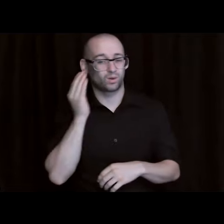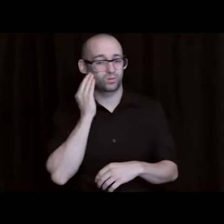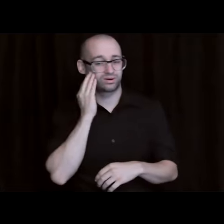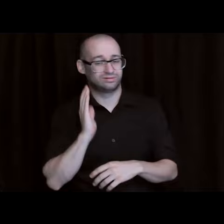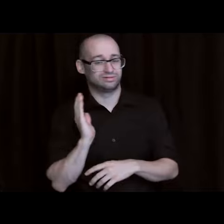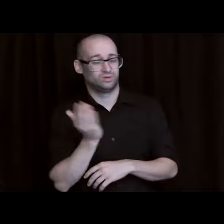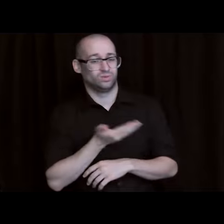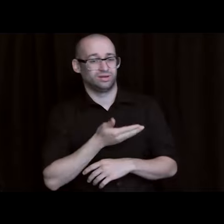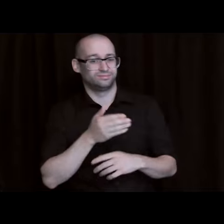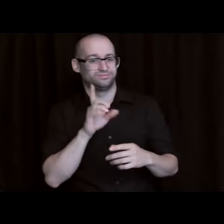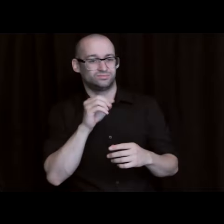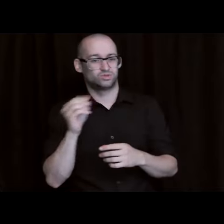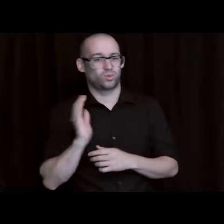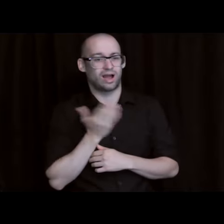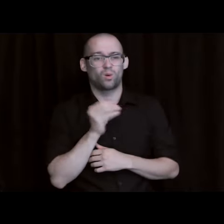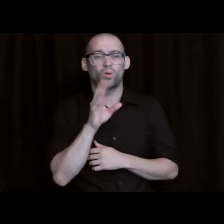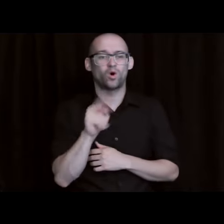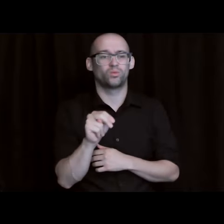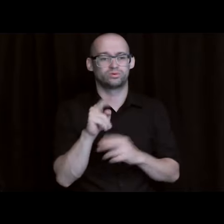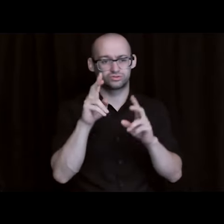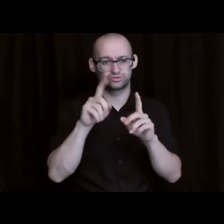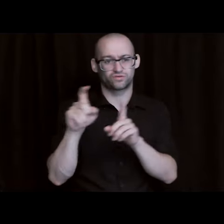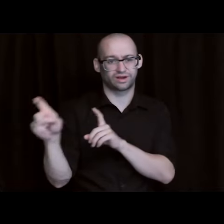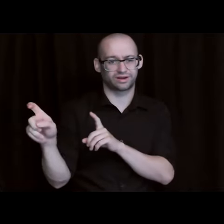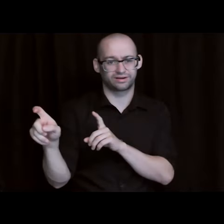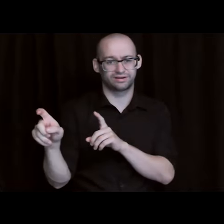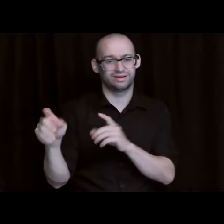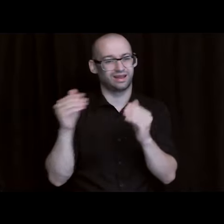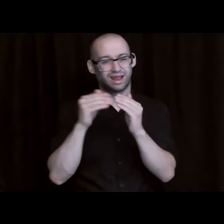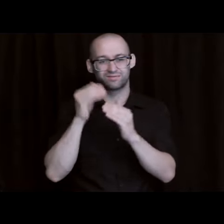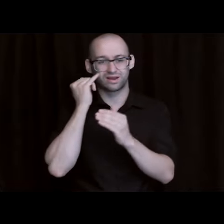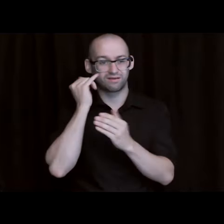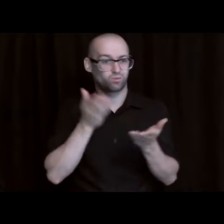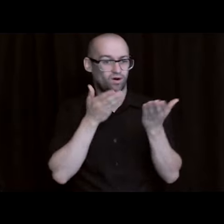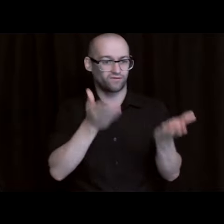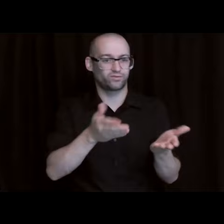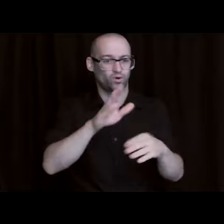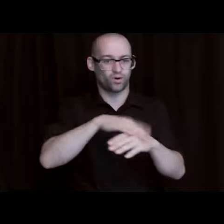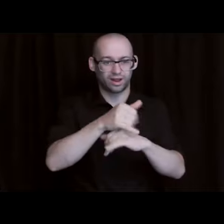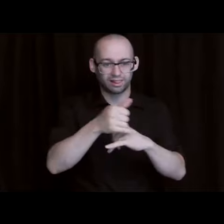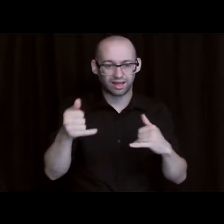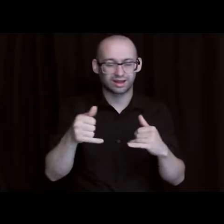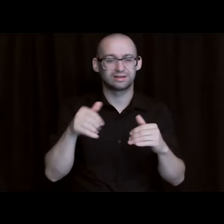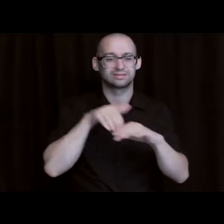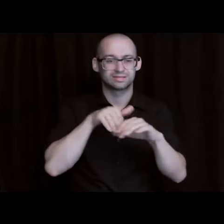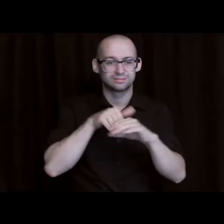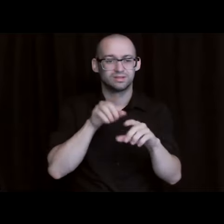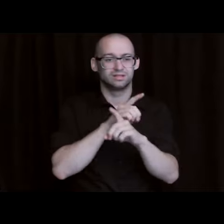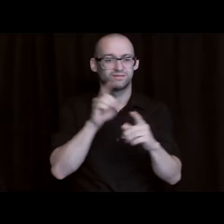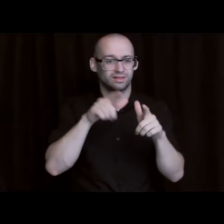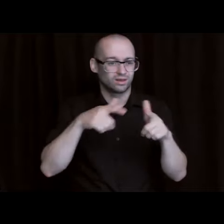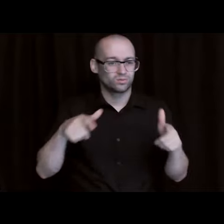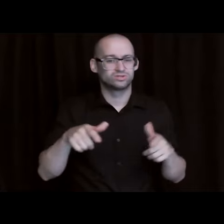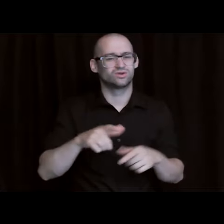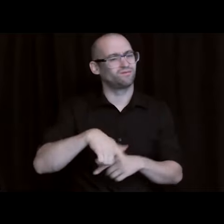our own survey and, you know, trying to collect data, even though we offer our survey online, you know, to make it more accessible in different languages, we